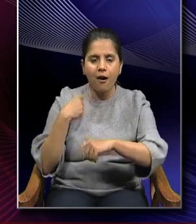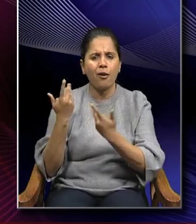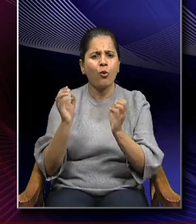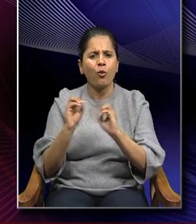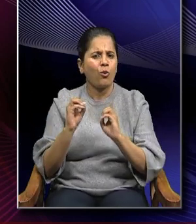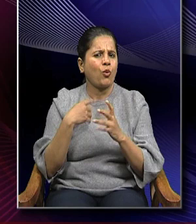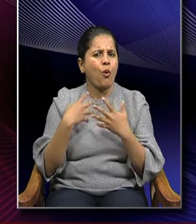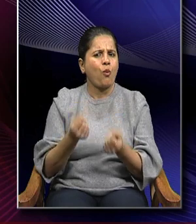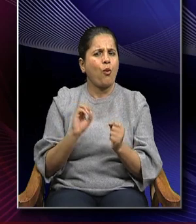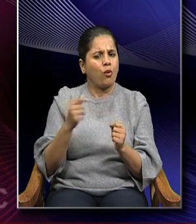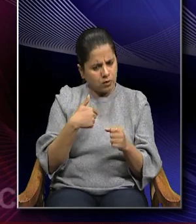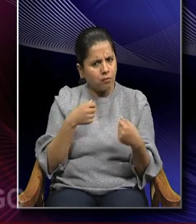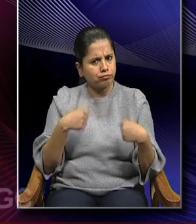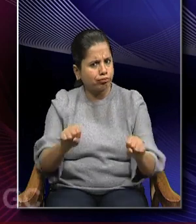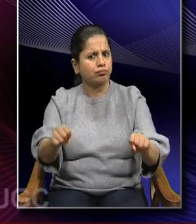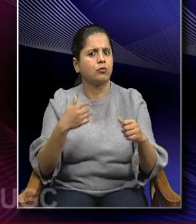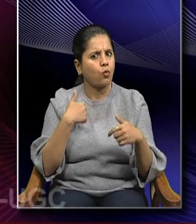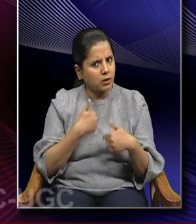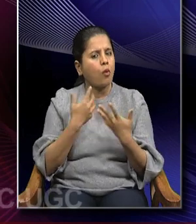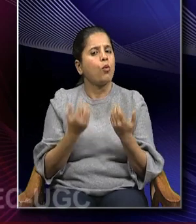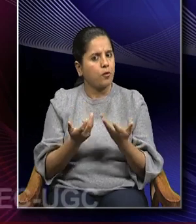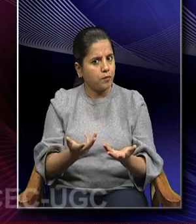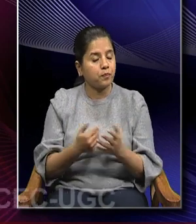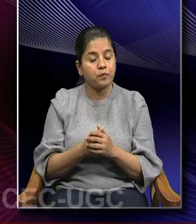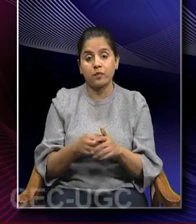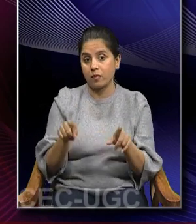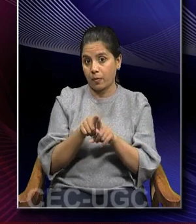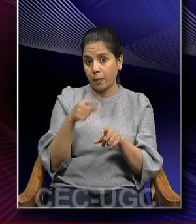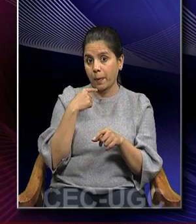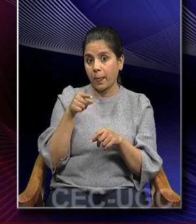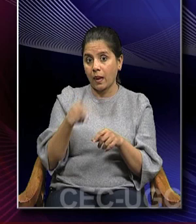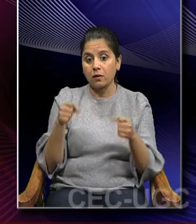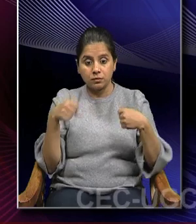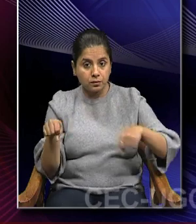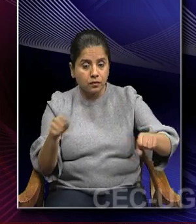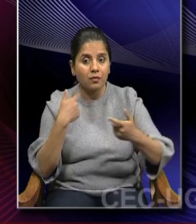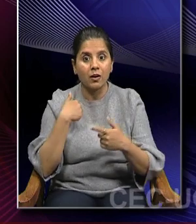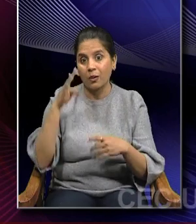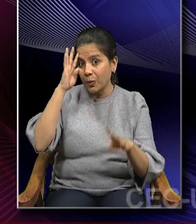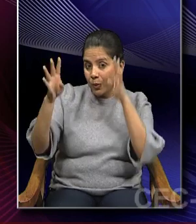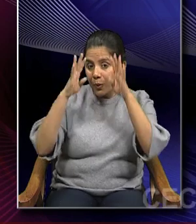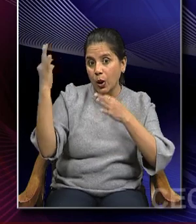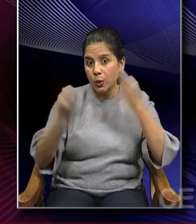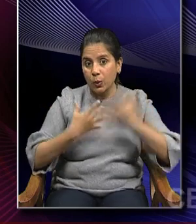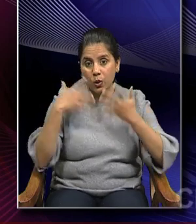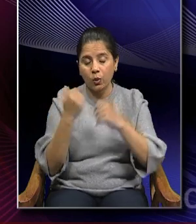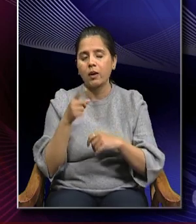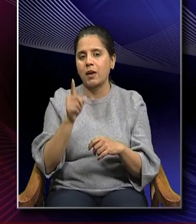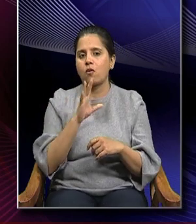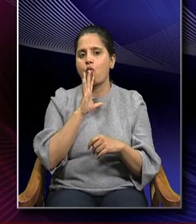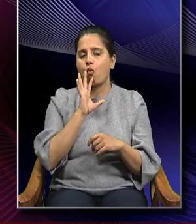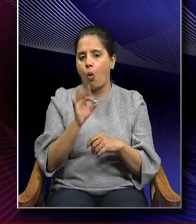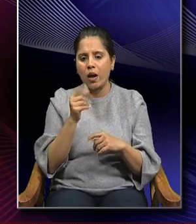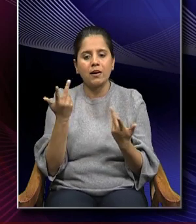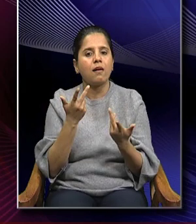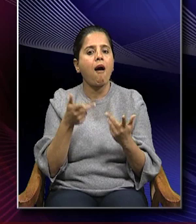to ride the bike on their own. So, in the race of innovation, we have to be very realistic and